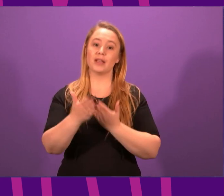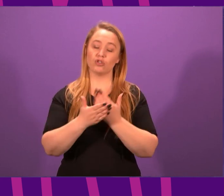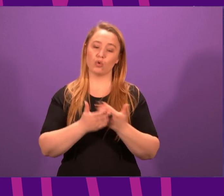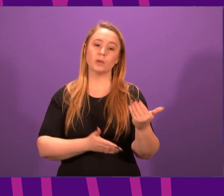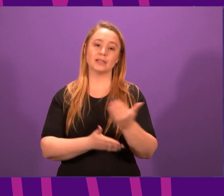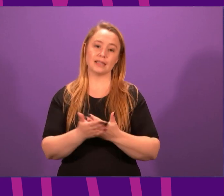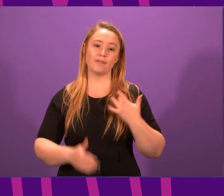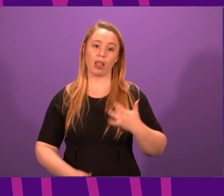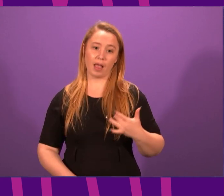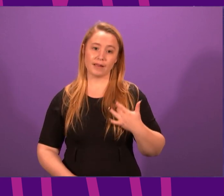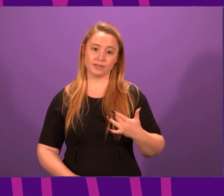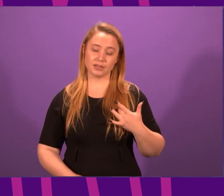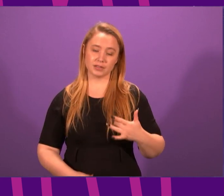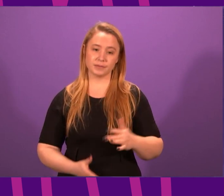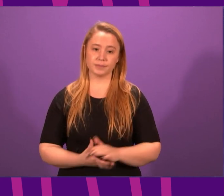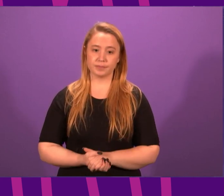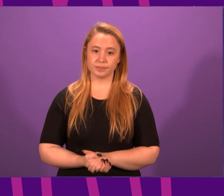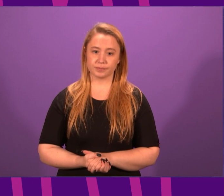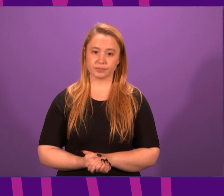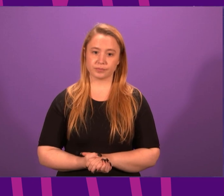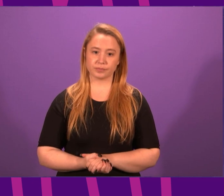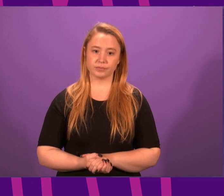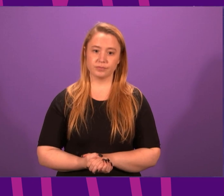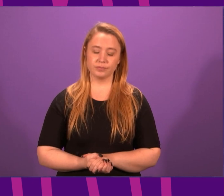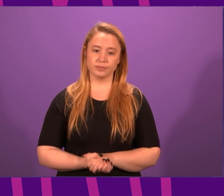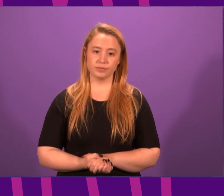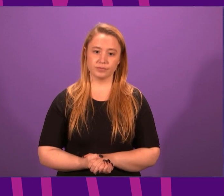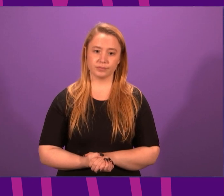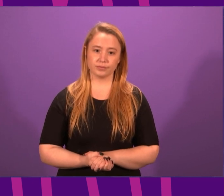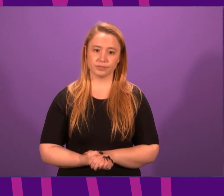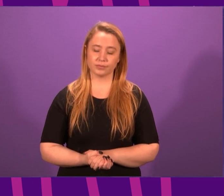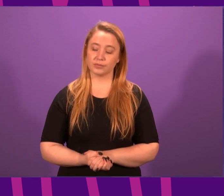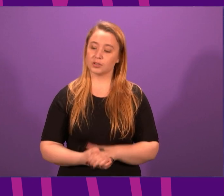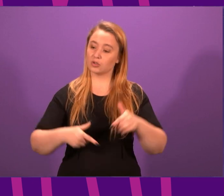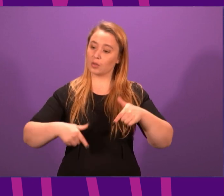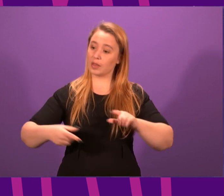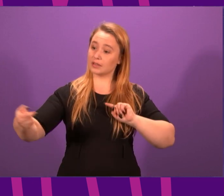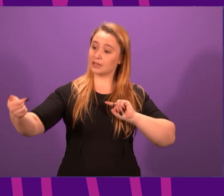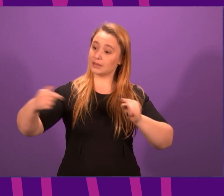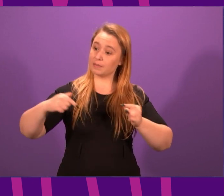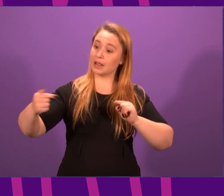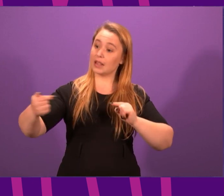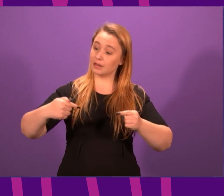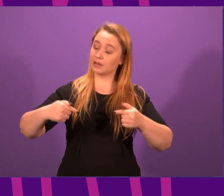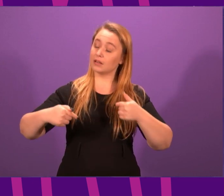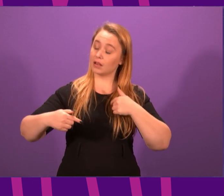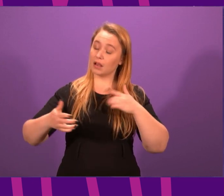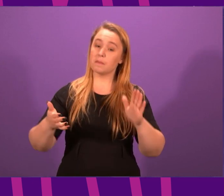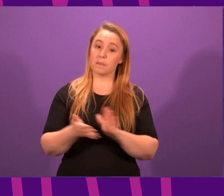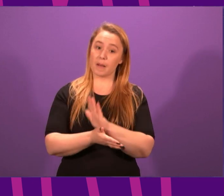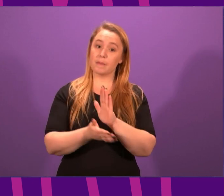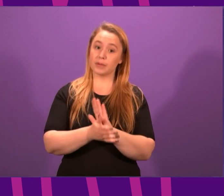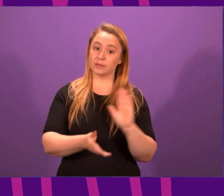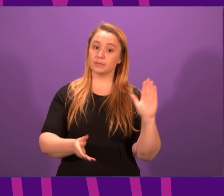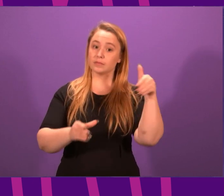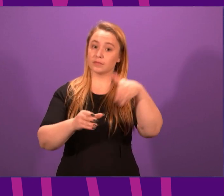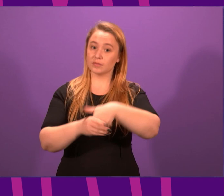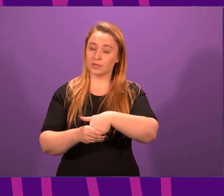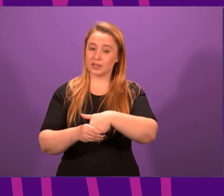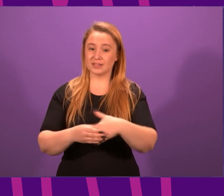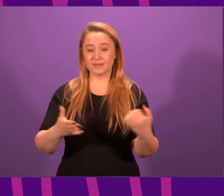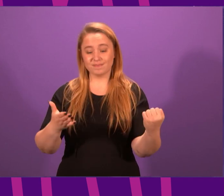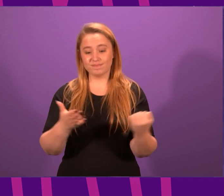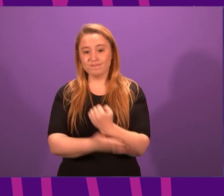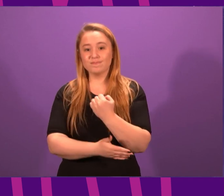lives. And I welcome the fact that we've had this debate. It was regrettable that we divided on